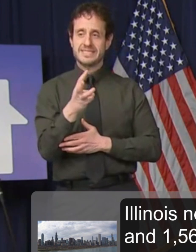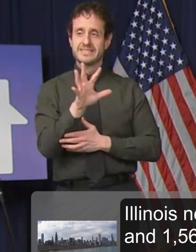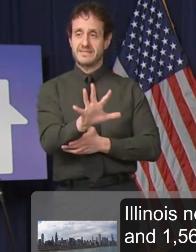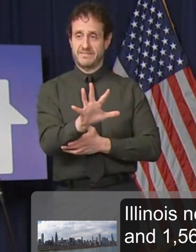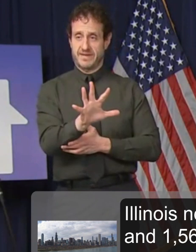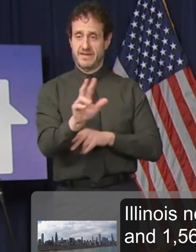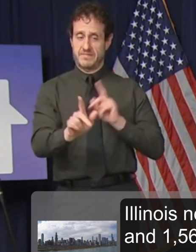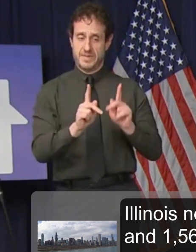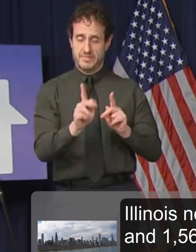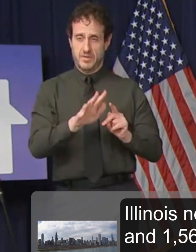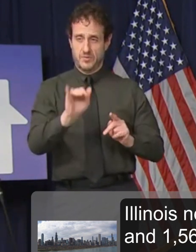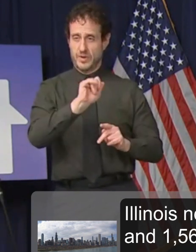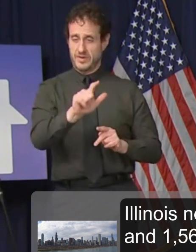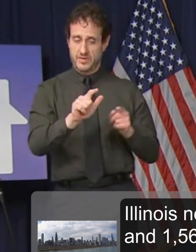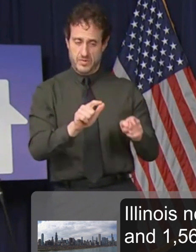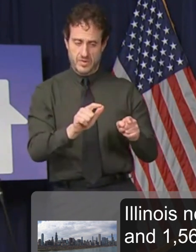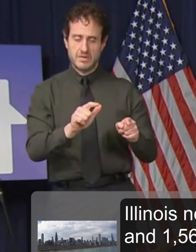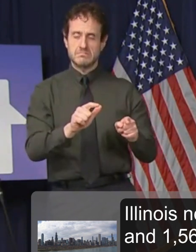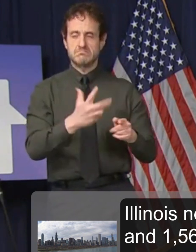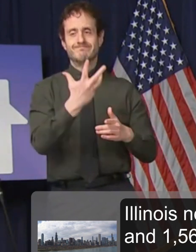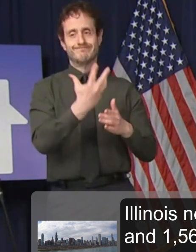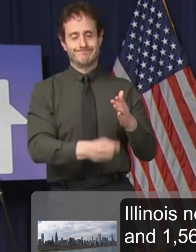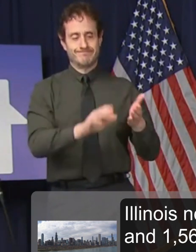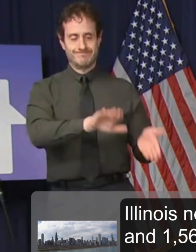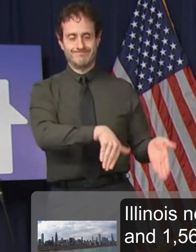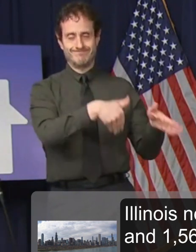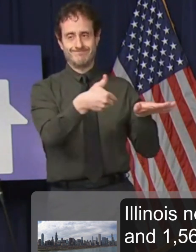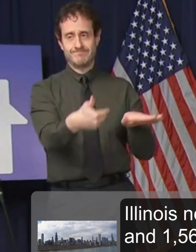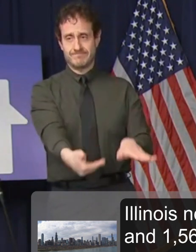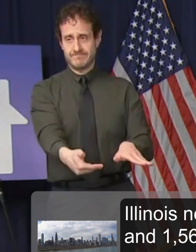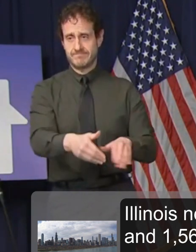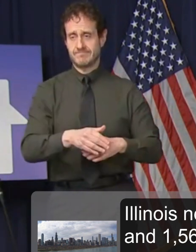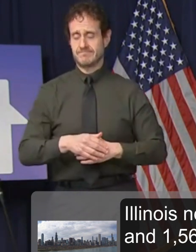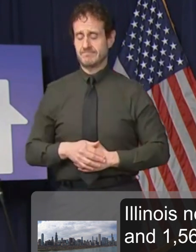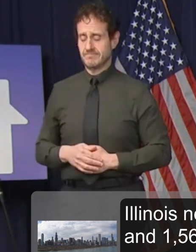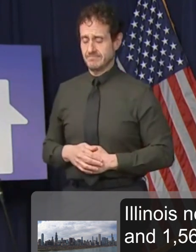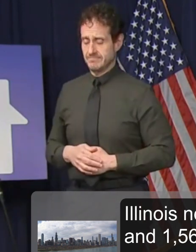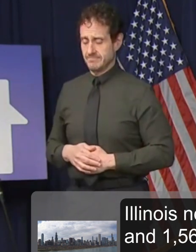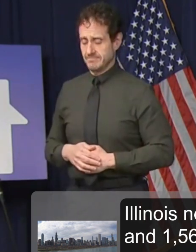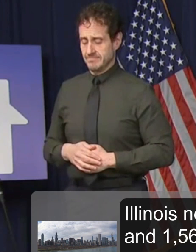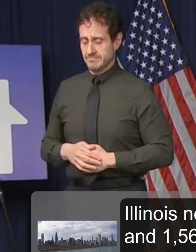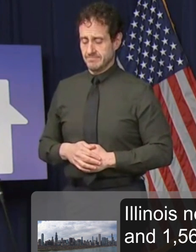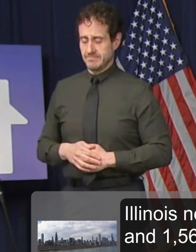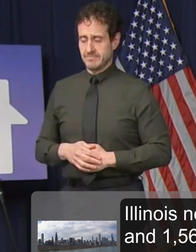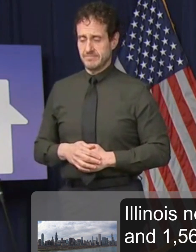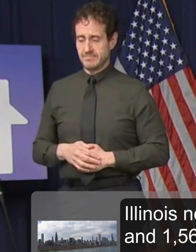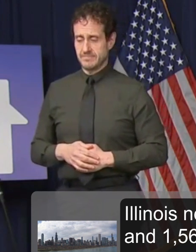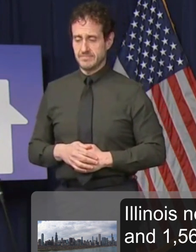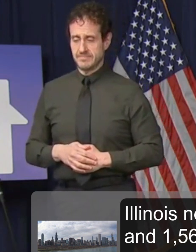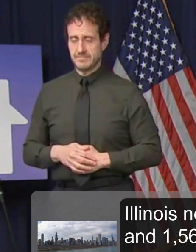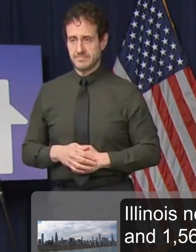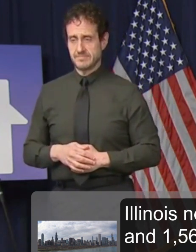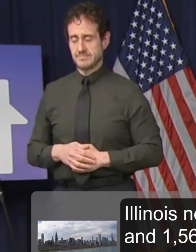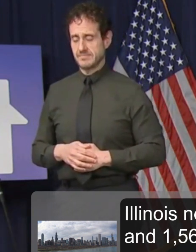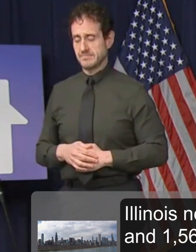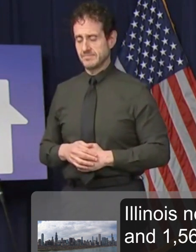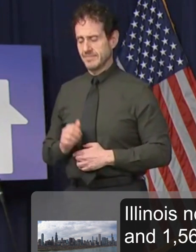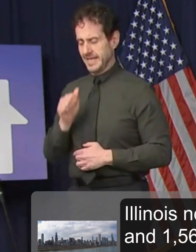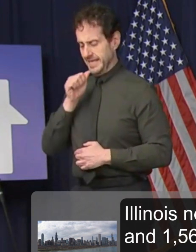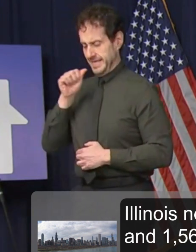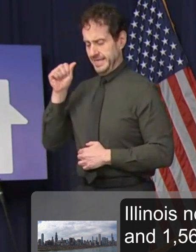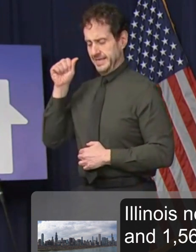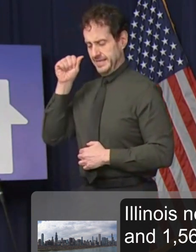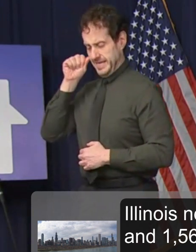1,565 Illinoisans who lost their fight against COVID. At the end of yesterday, we had